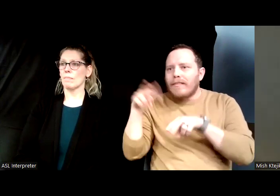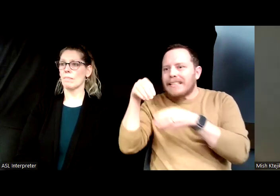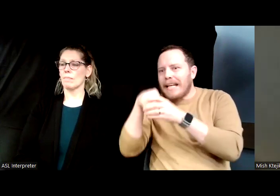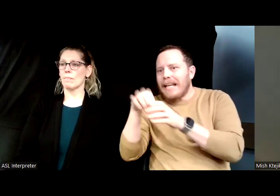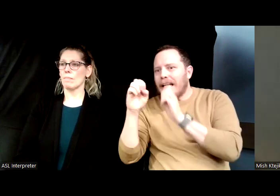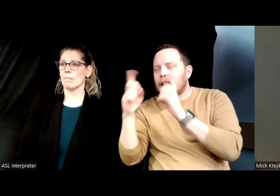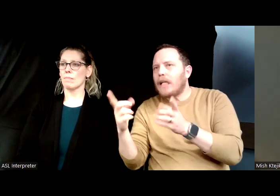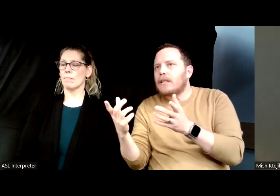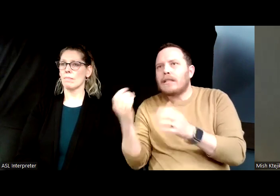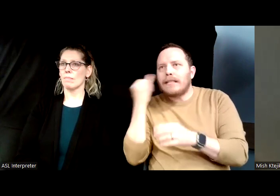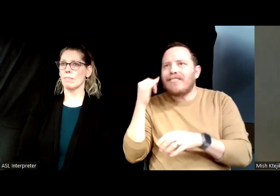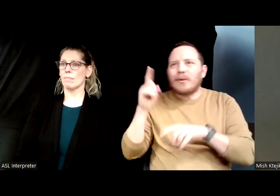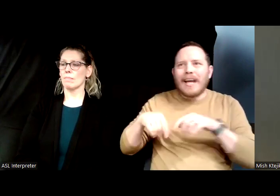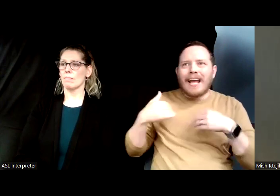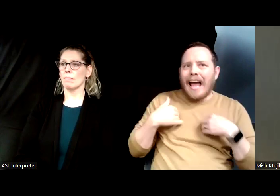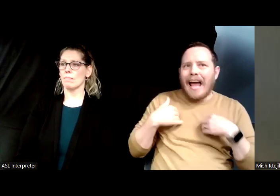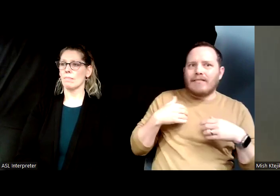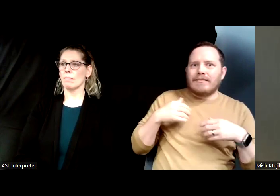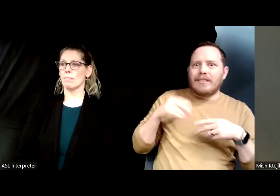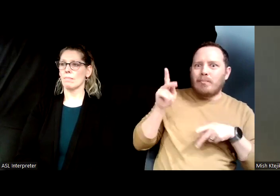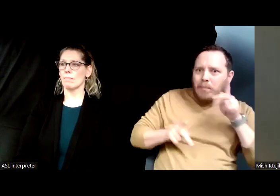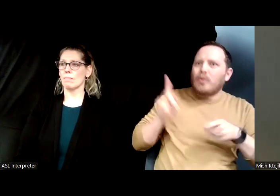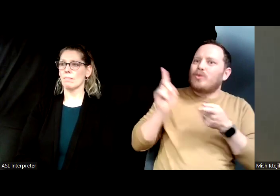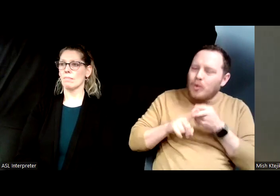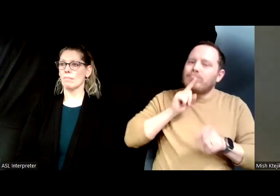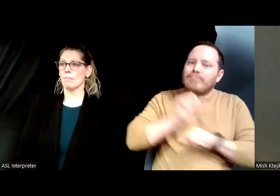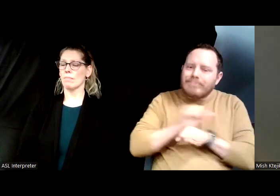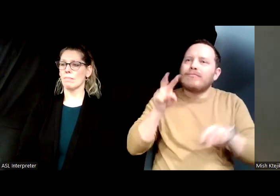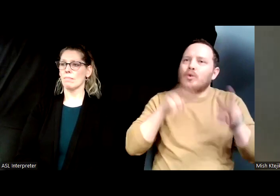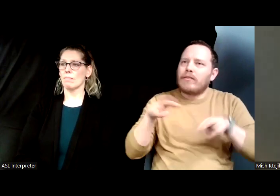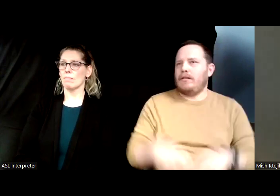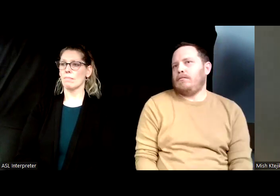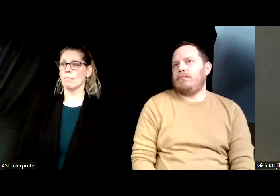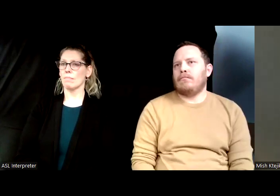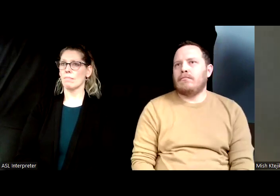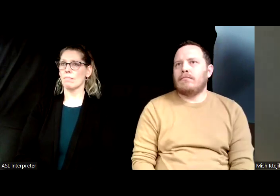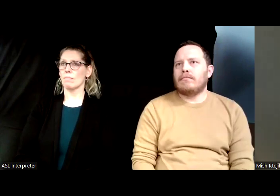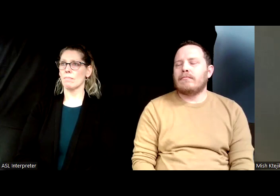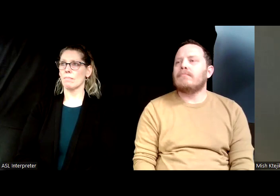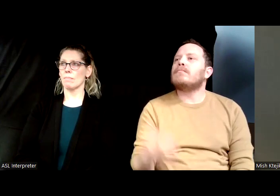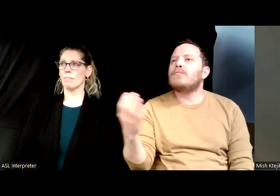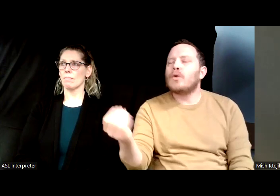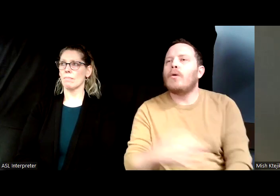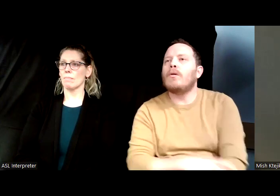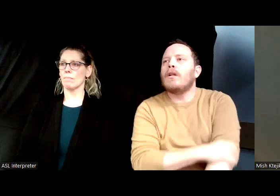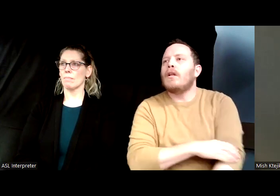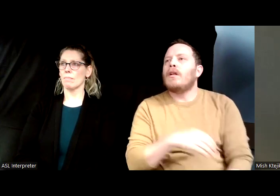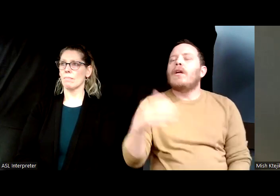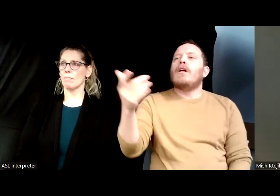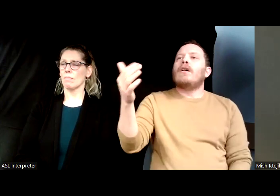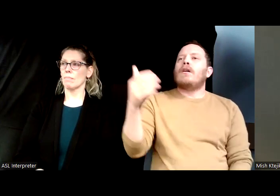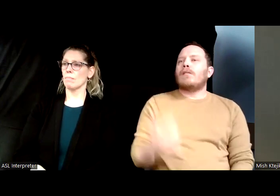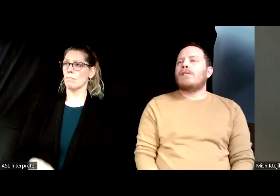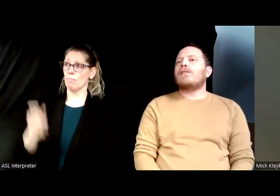In provisional license, you can't work in education. So you can't have people who are supervising.